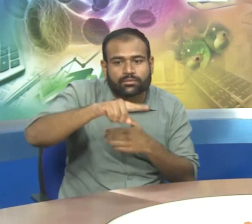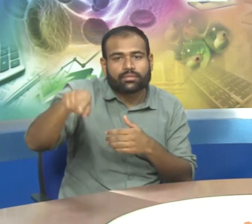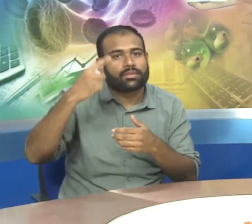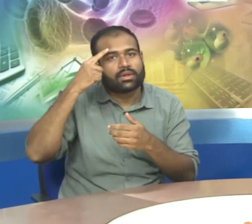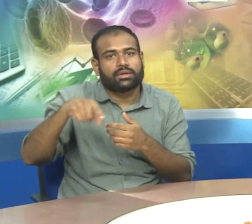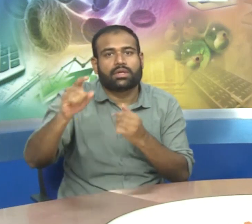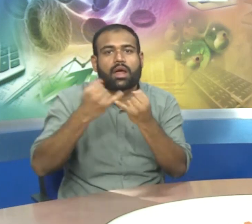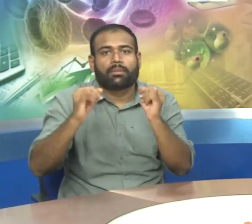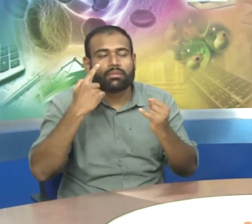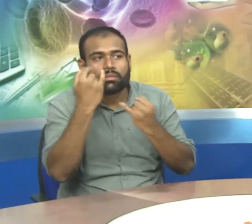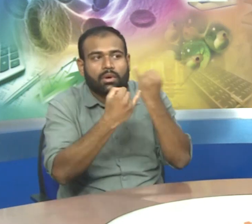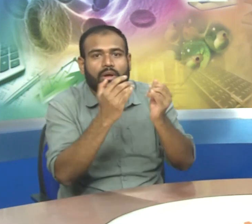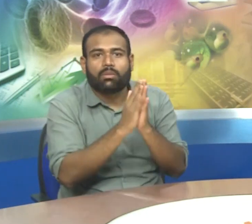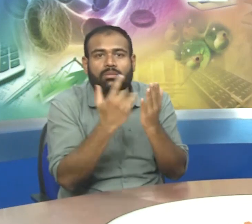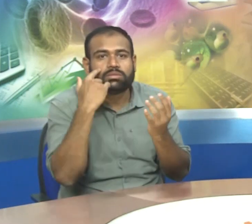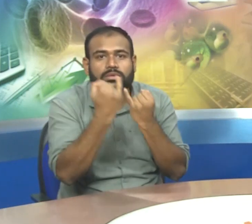search information independently.